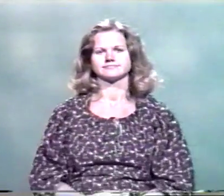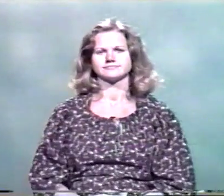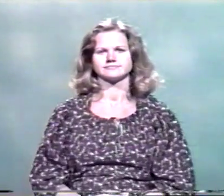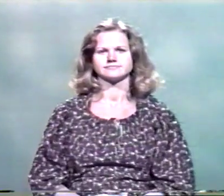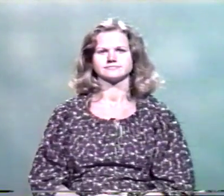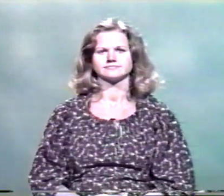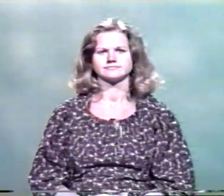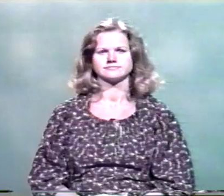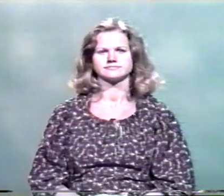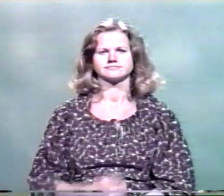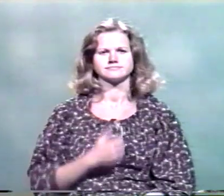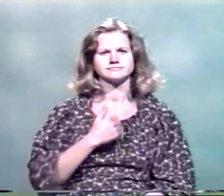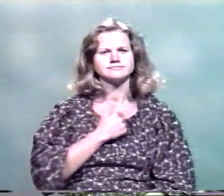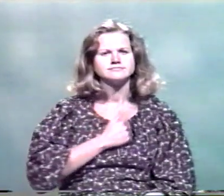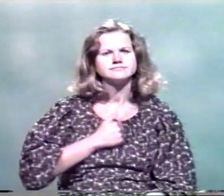I'm sorry, go ahead.